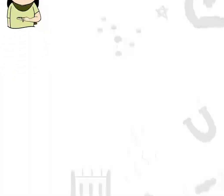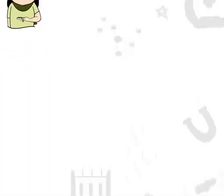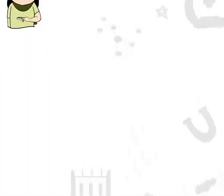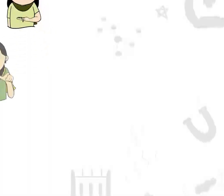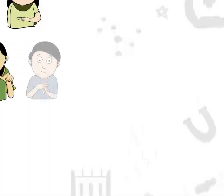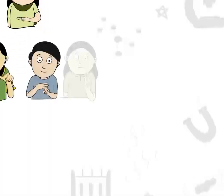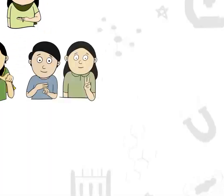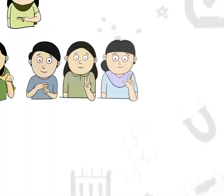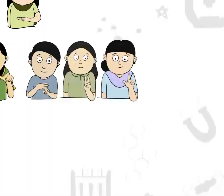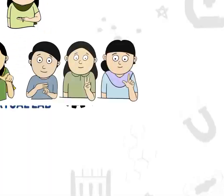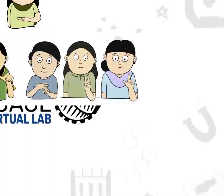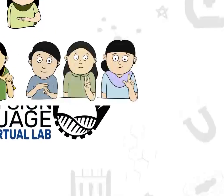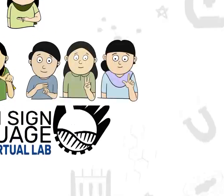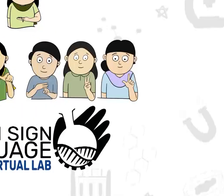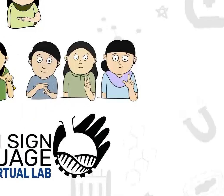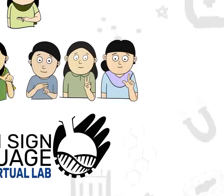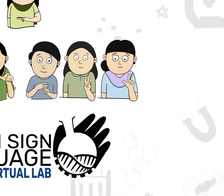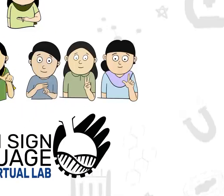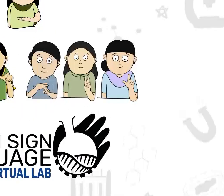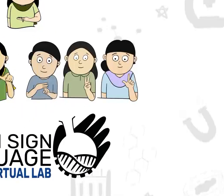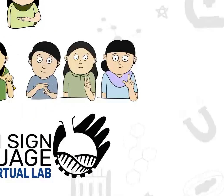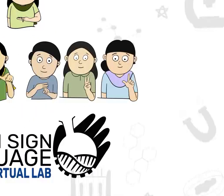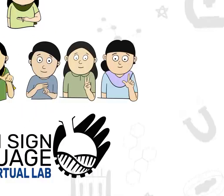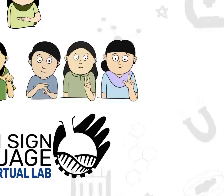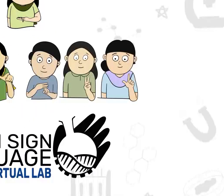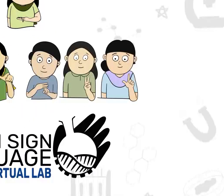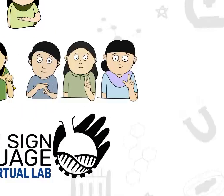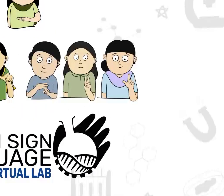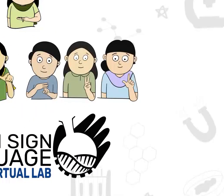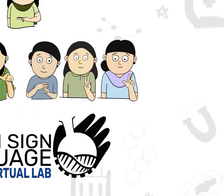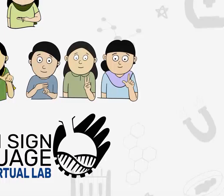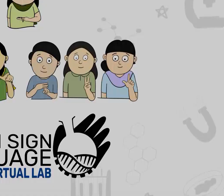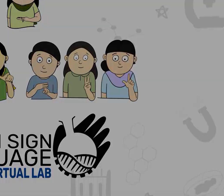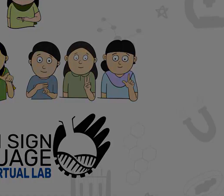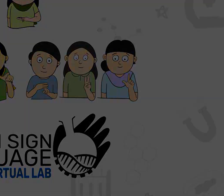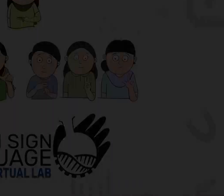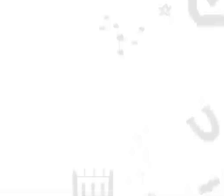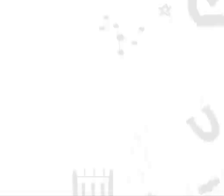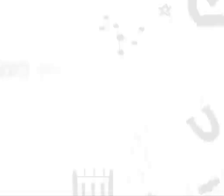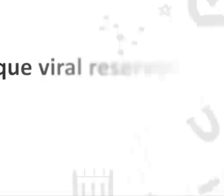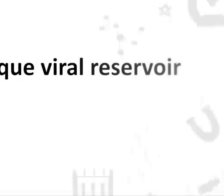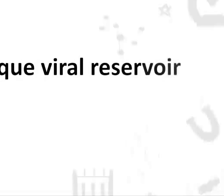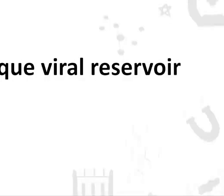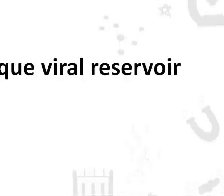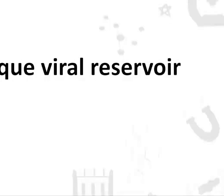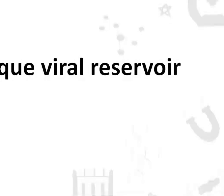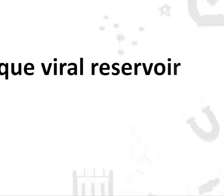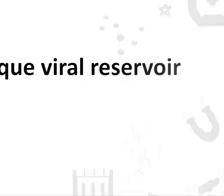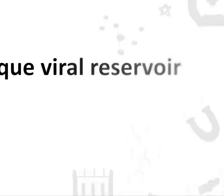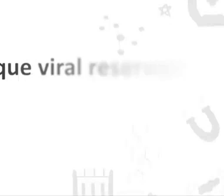Welcome to ISL Enabled Virtual Lab of CSIR.